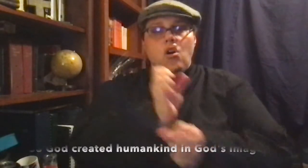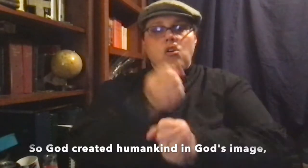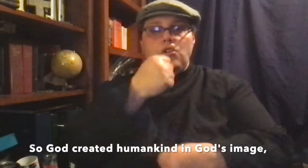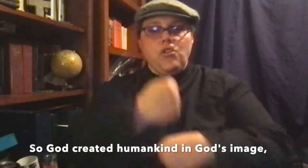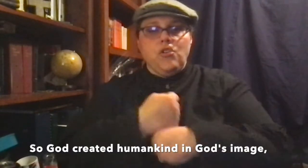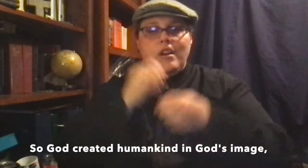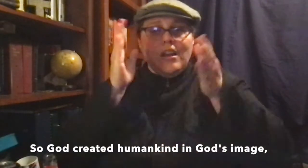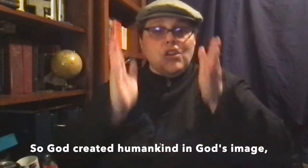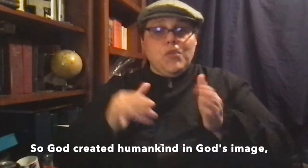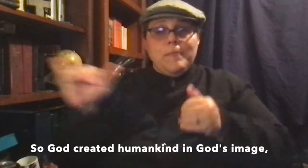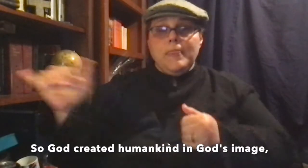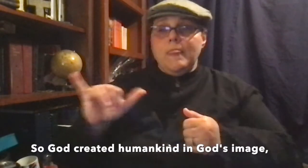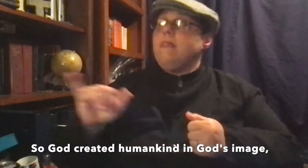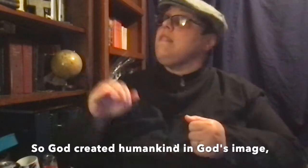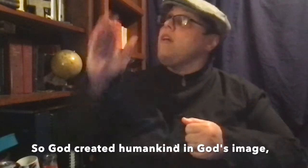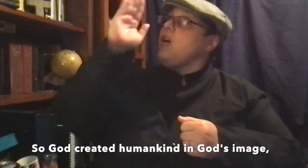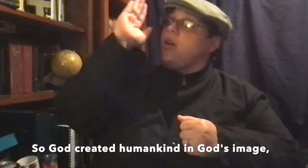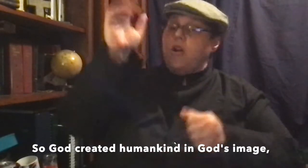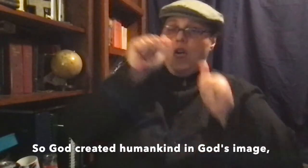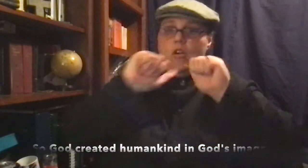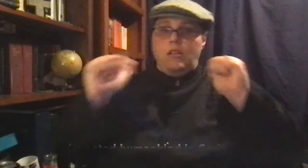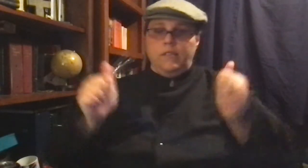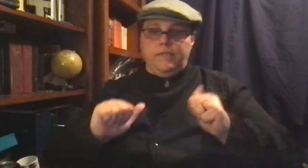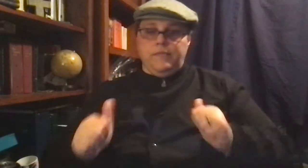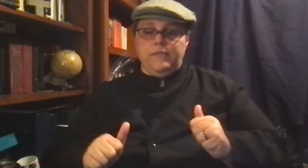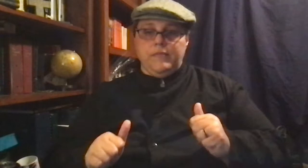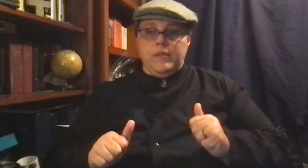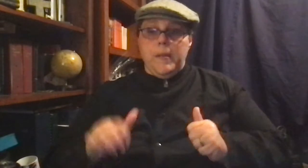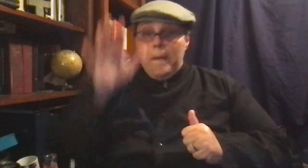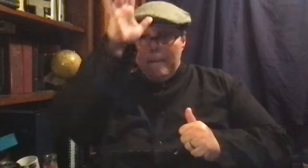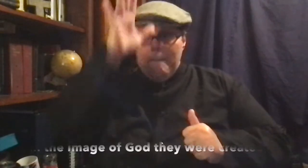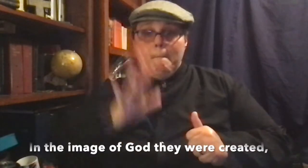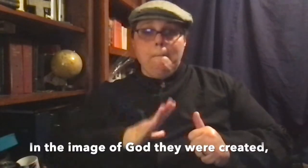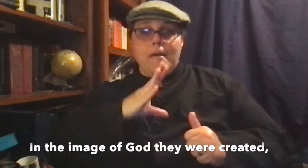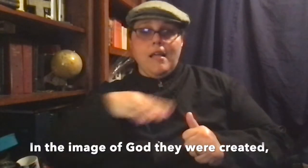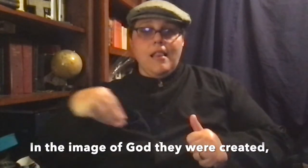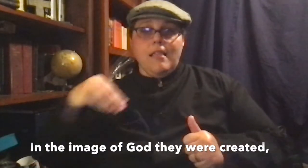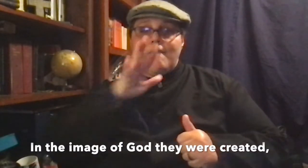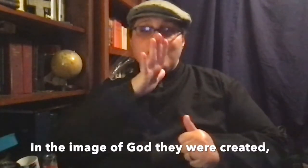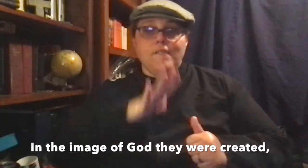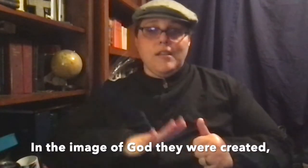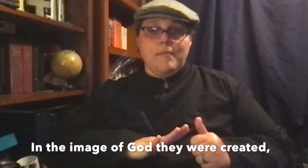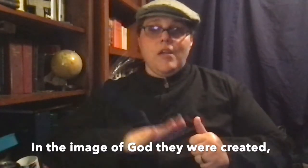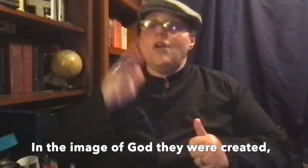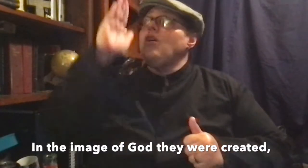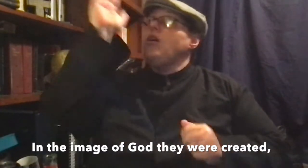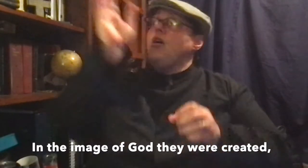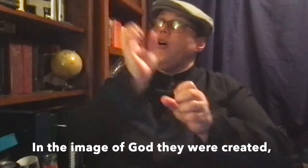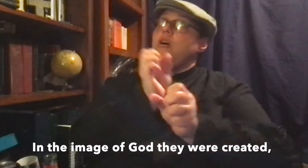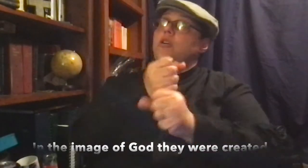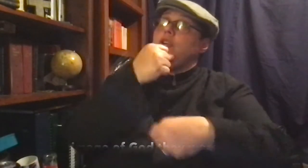So God created humankind in God's image. In the image of God they were